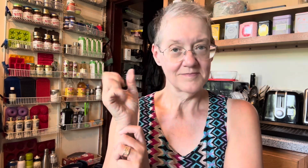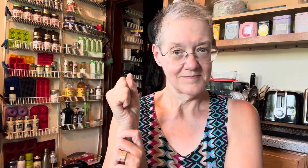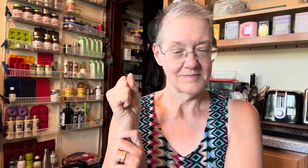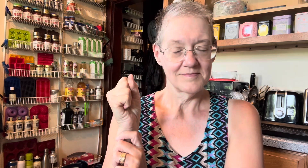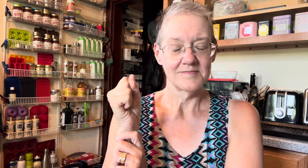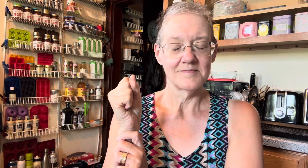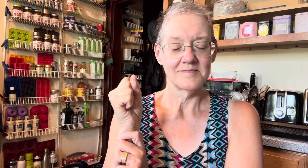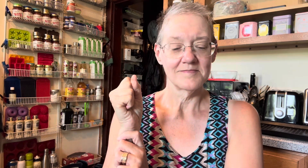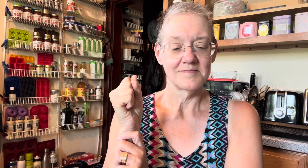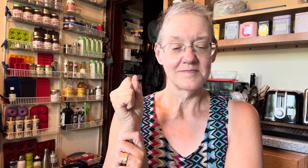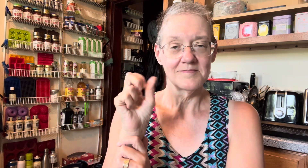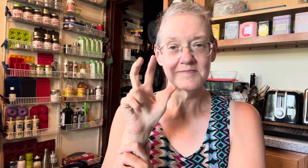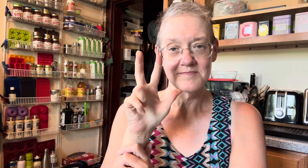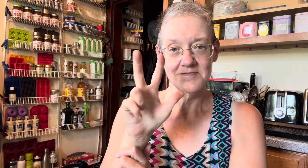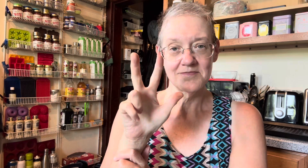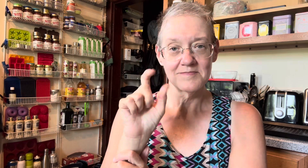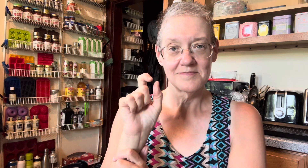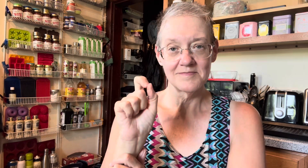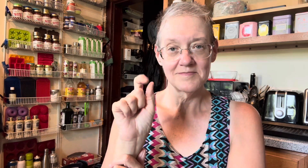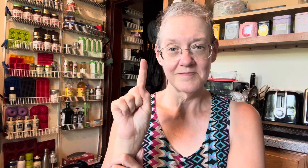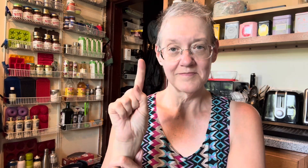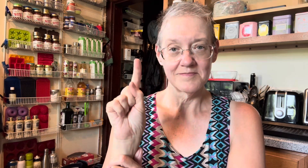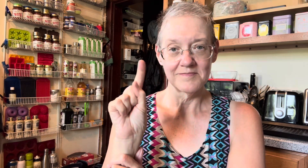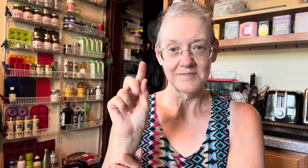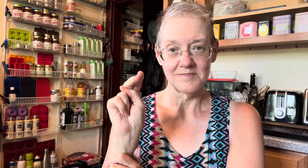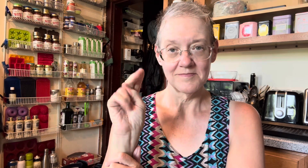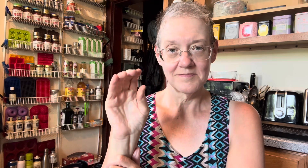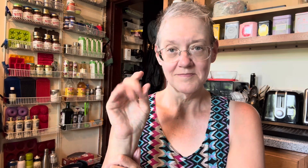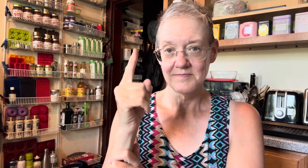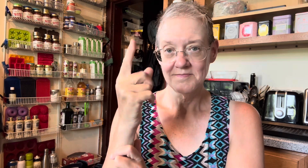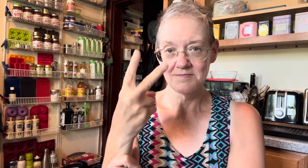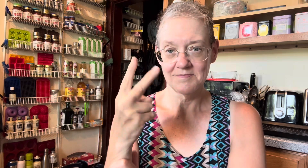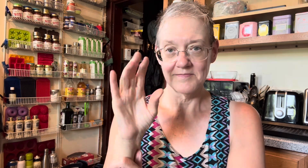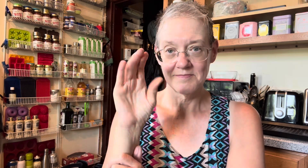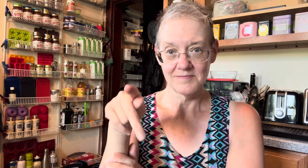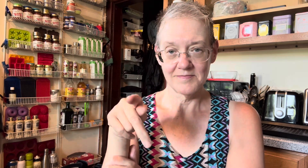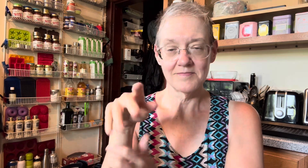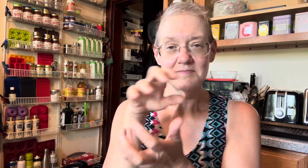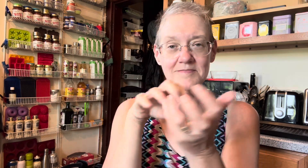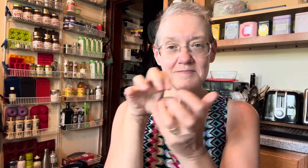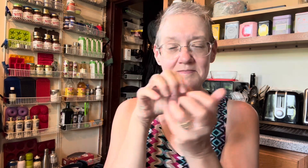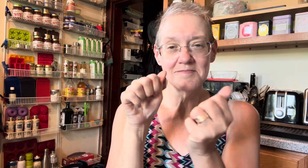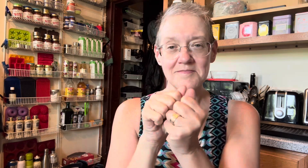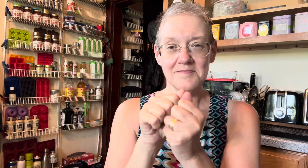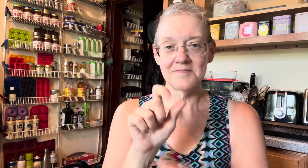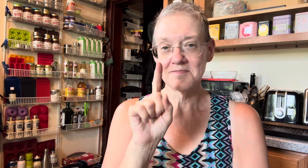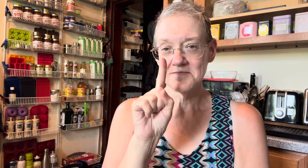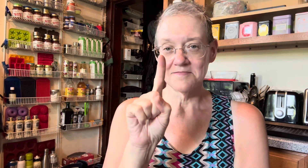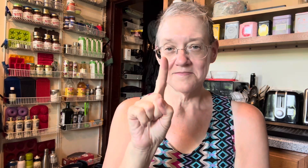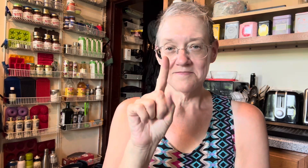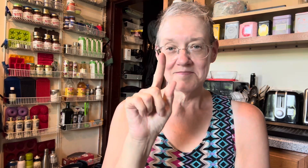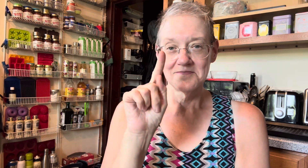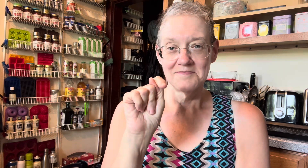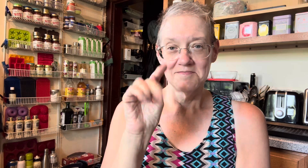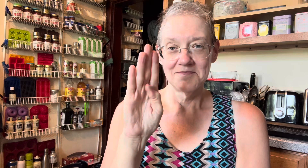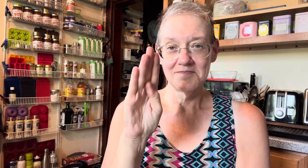coconut milk yogurt, 3.1 grams of net carbs for half a cup. mixed with 1 tablespoon of